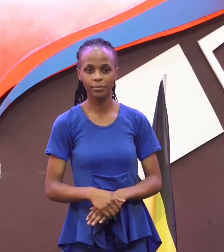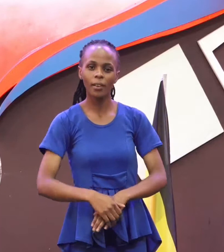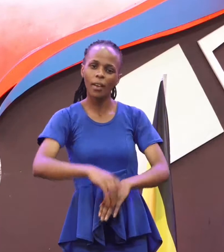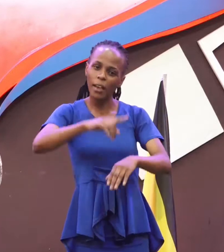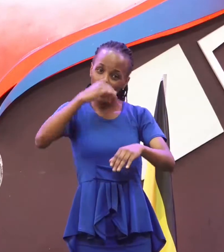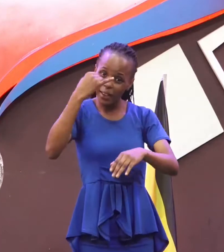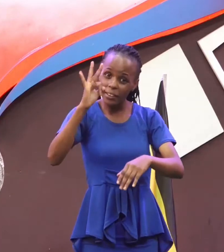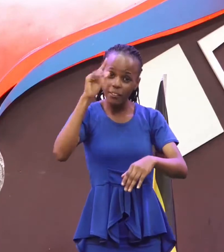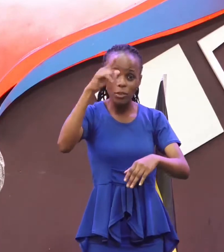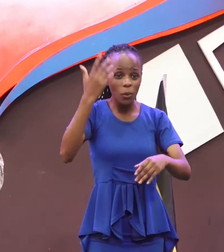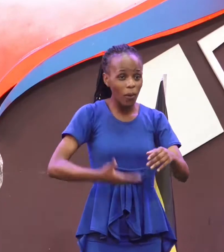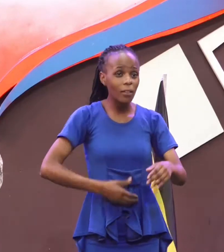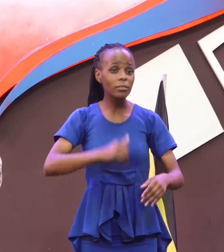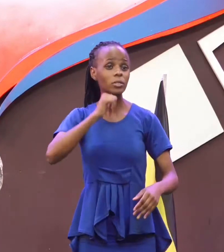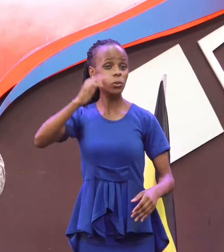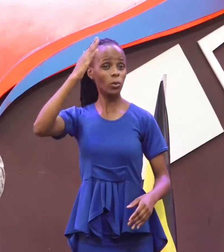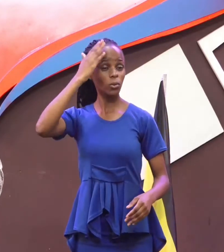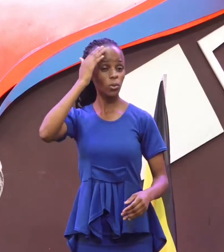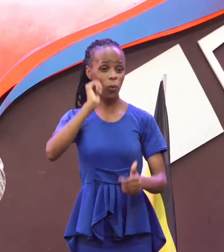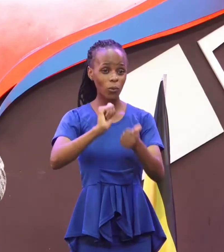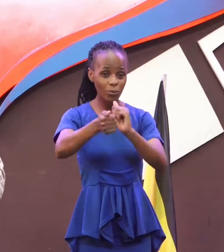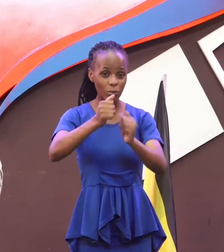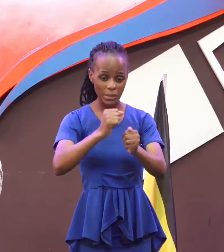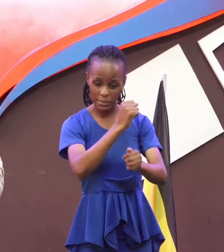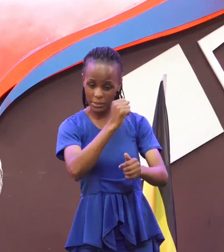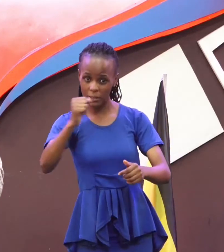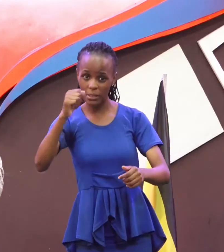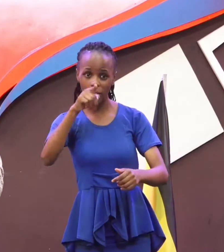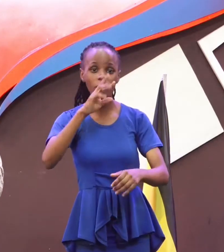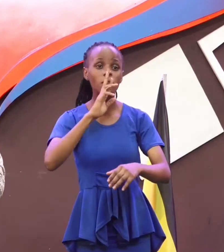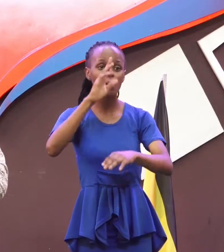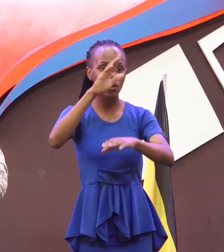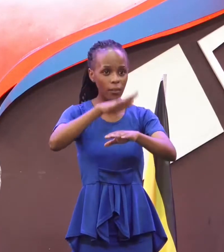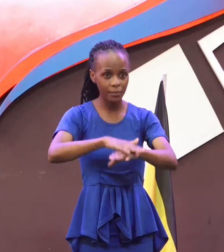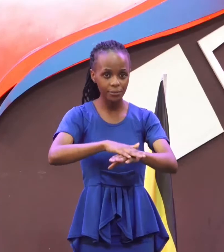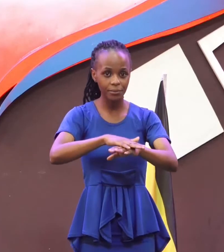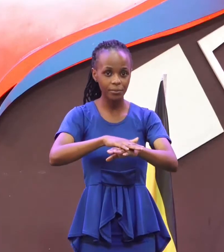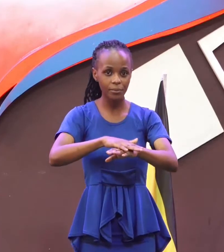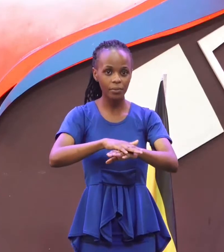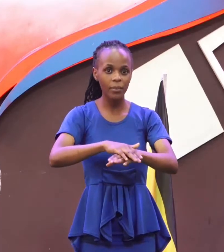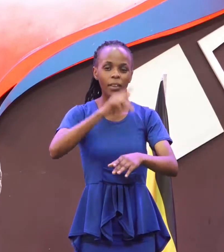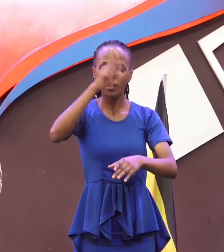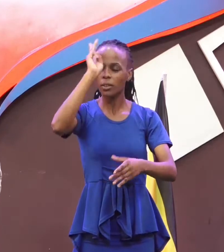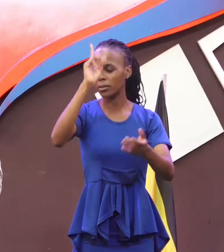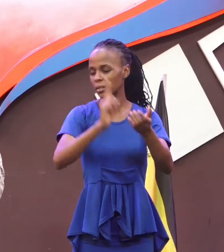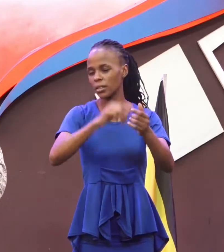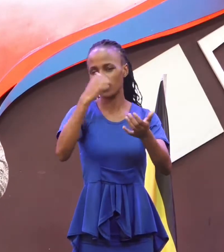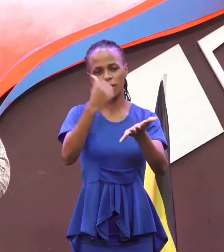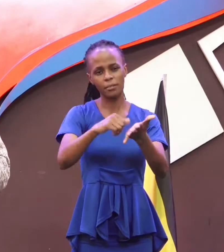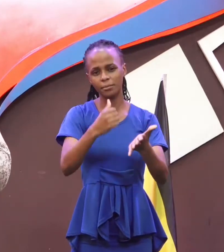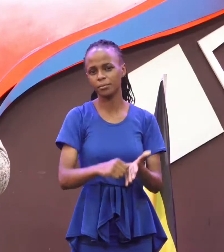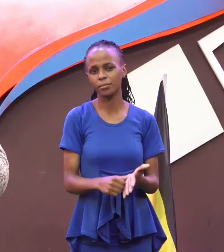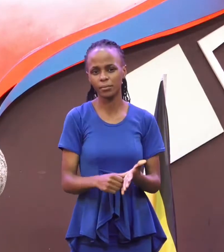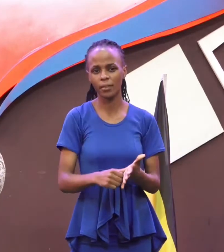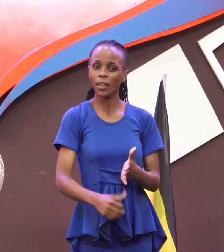Bono batonna bakwezula side gy'oliko. Before you discover yourself and find out the side on which you are, ogenda kufuna obuzibu. You get a